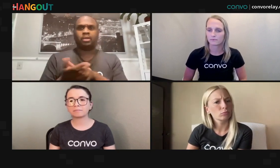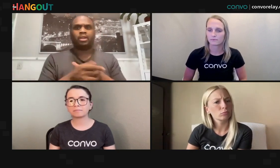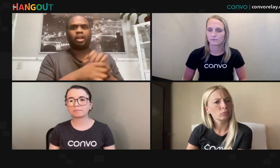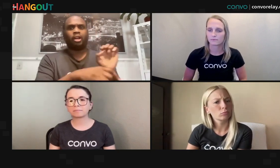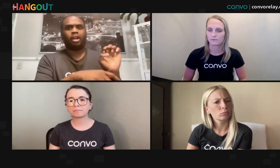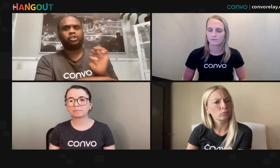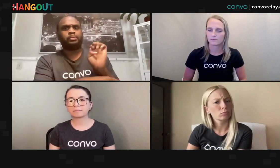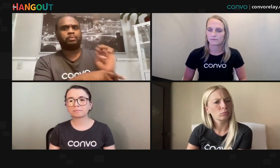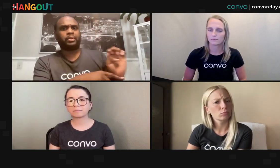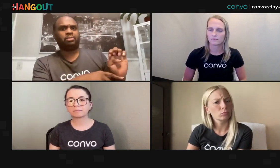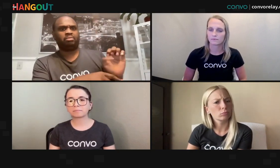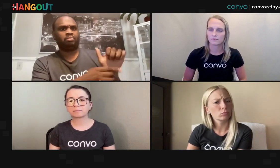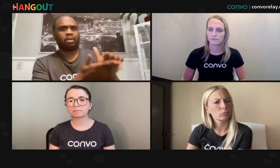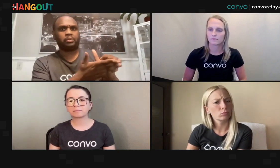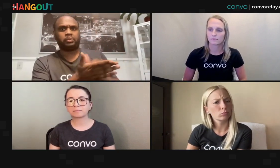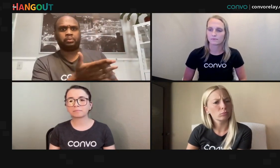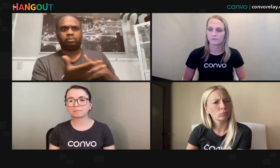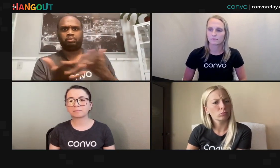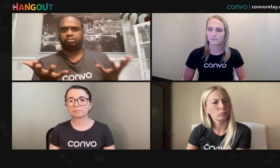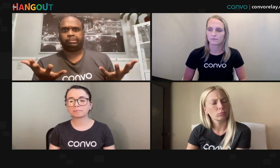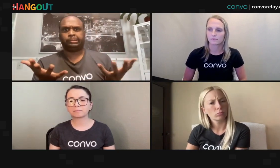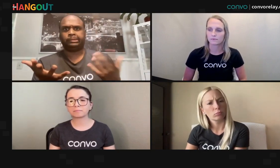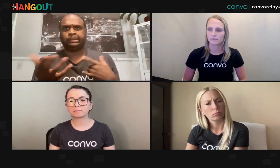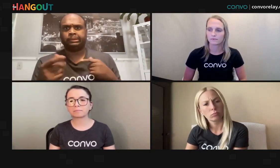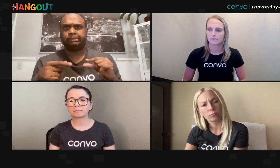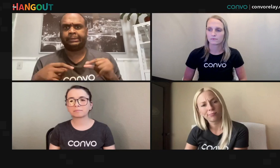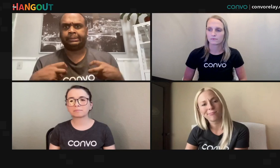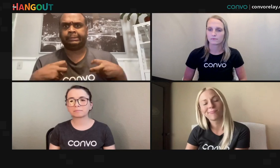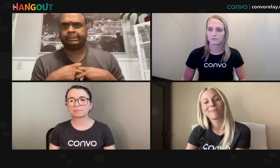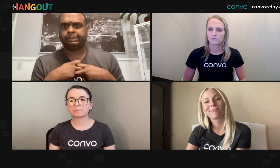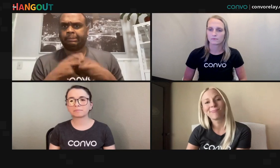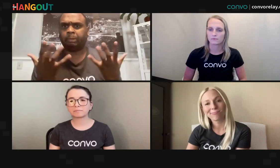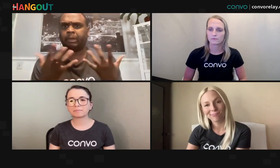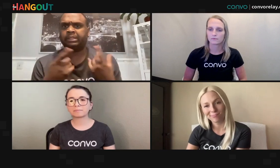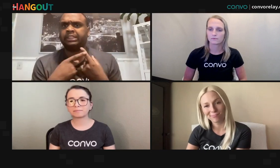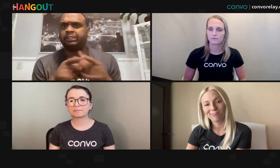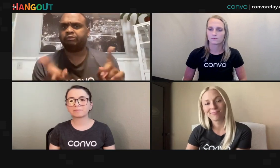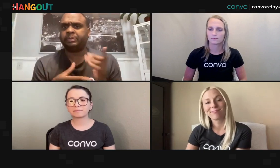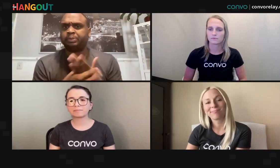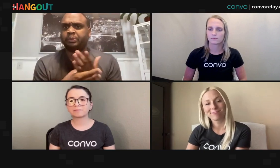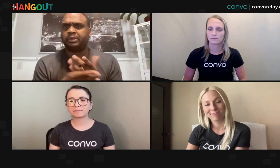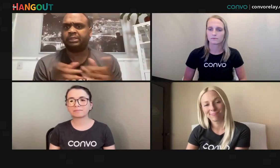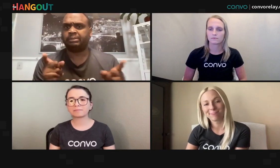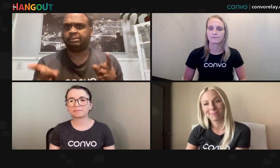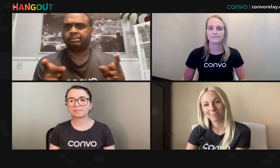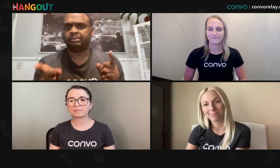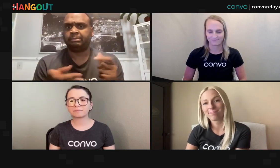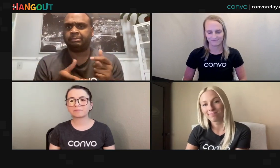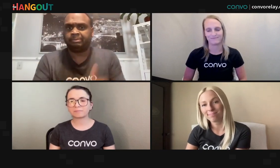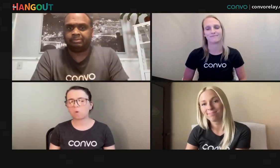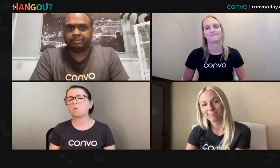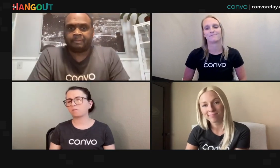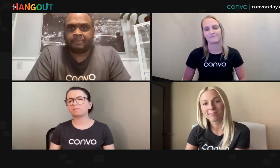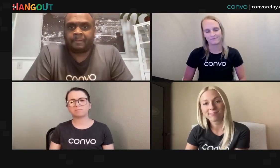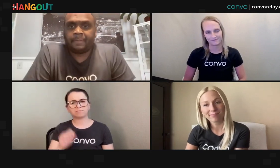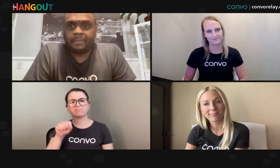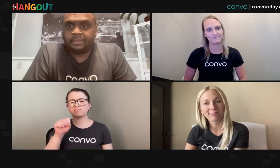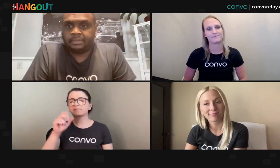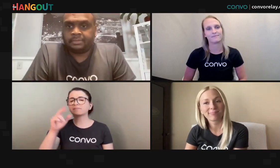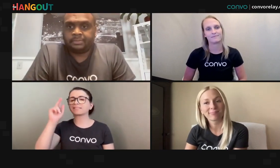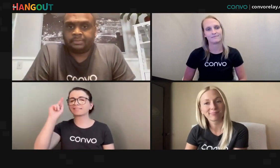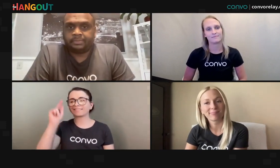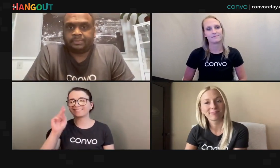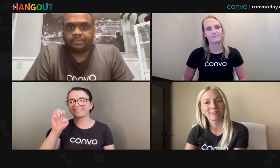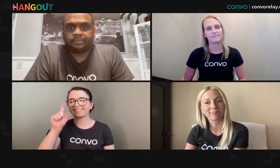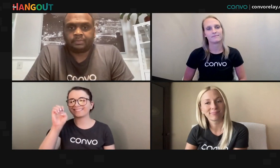So, as far as a personal account and enterprise account, I'm a little puzzled as to what the difference is between the